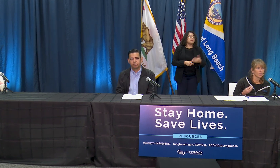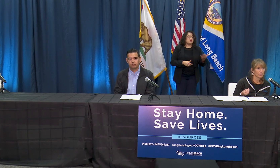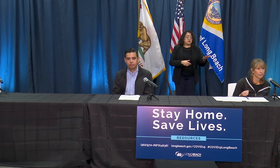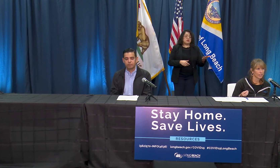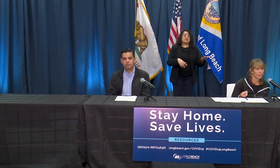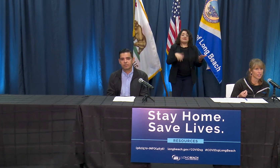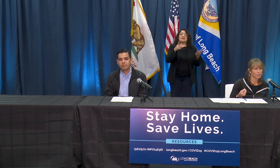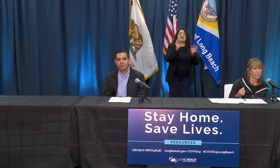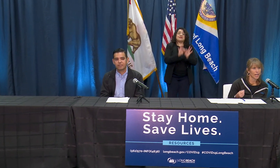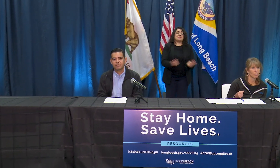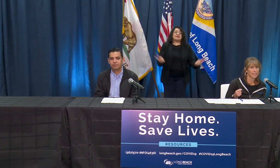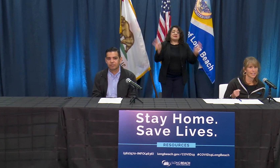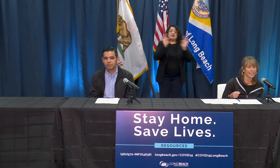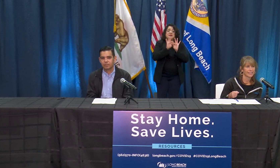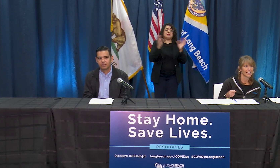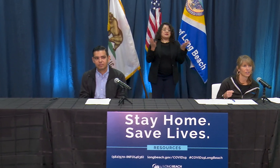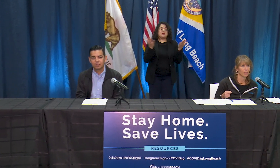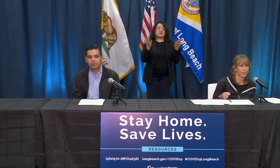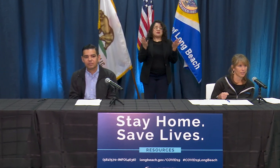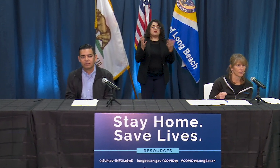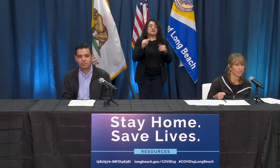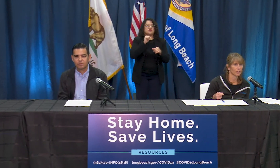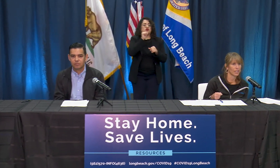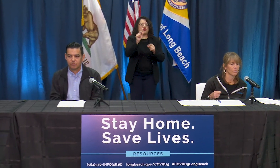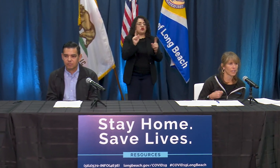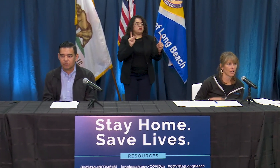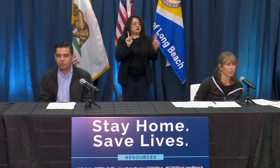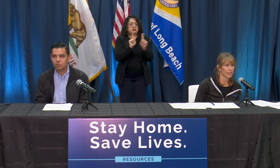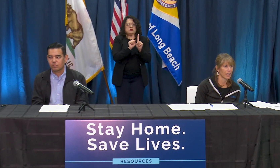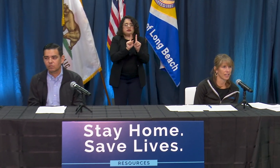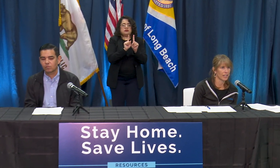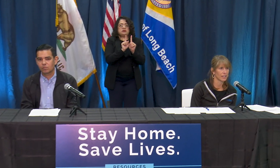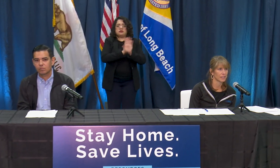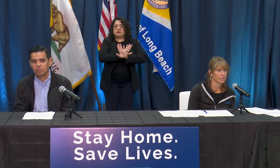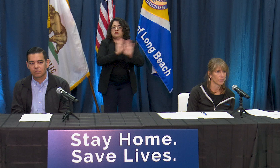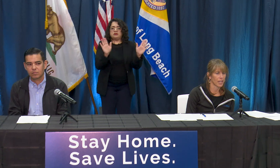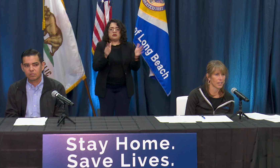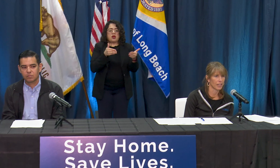key piece is that you cannot be in contact with others, right? Without